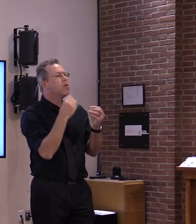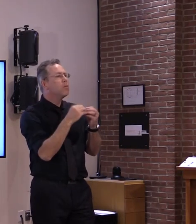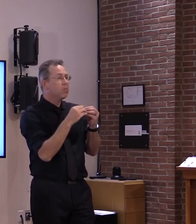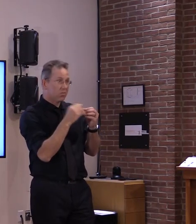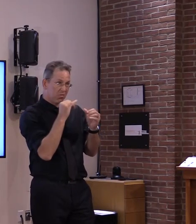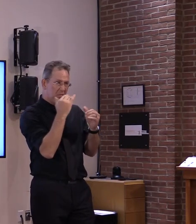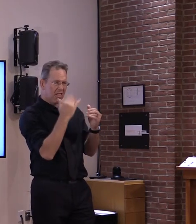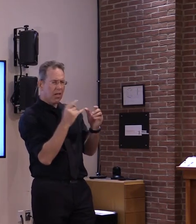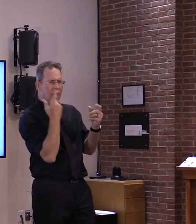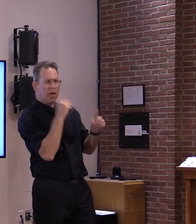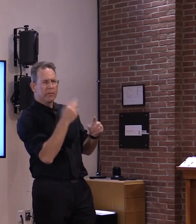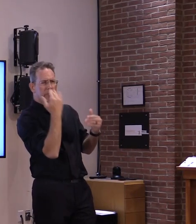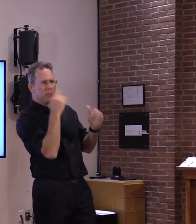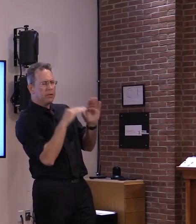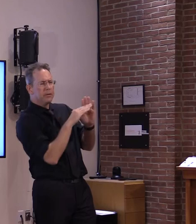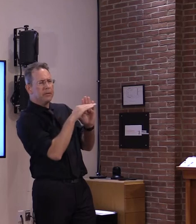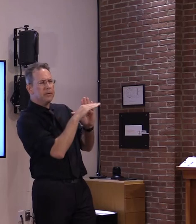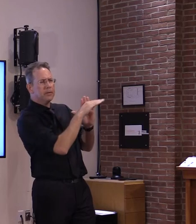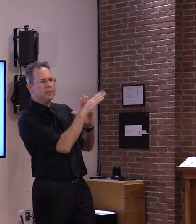gatherings.